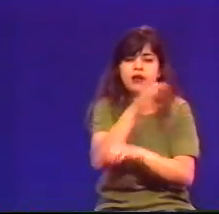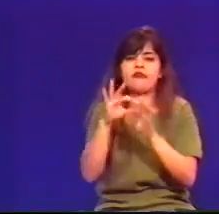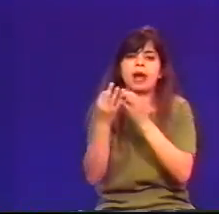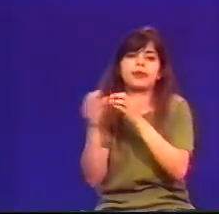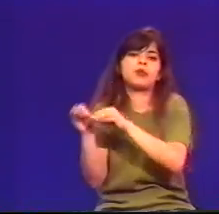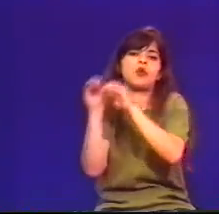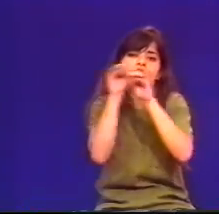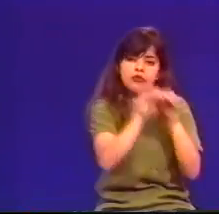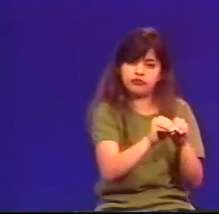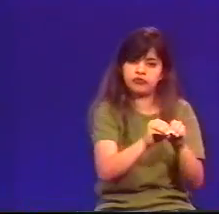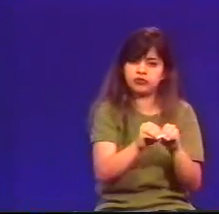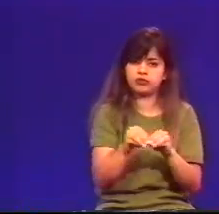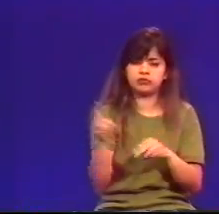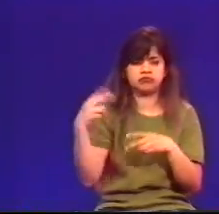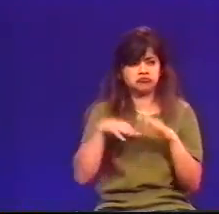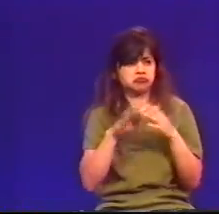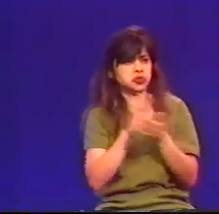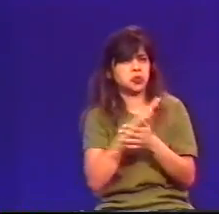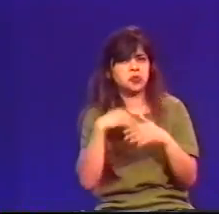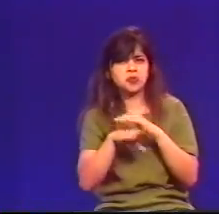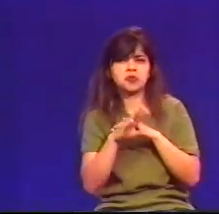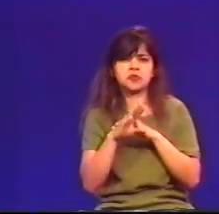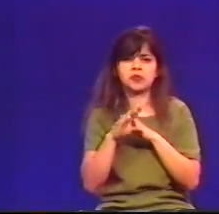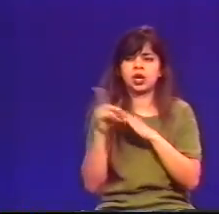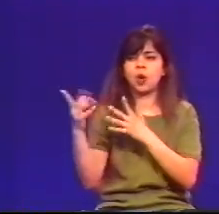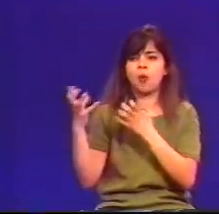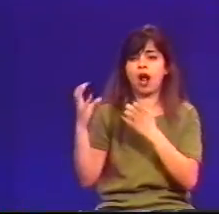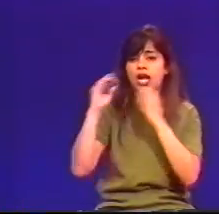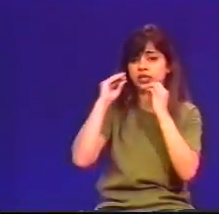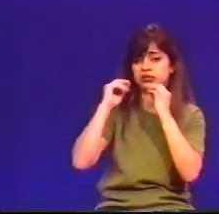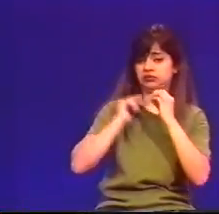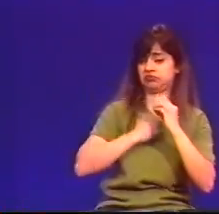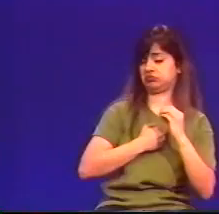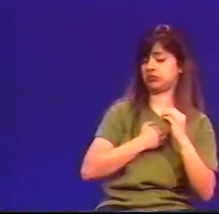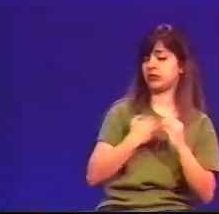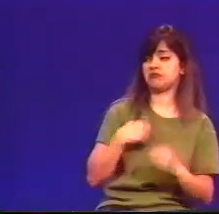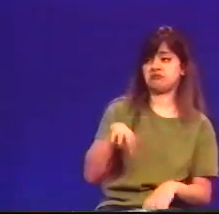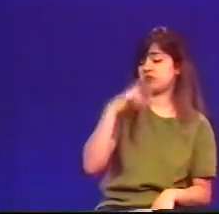They were in Pakistan for some reason related to the husband's line of work.